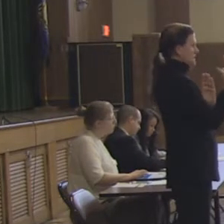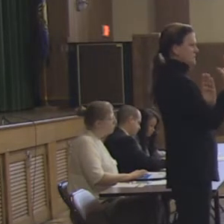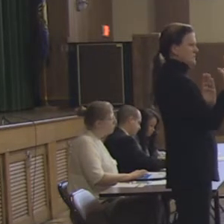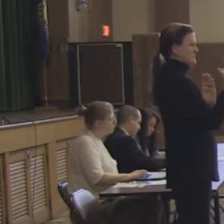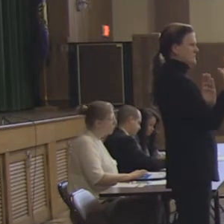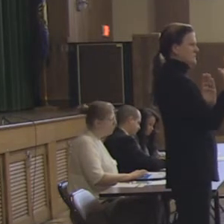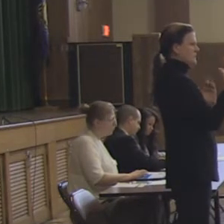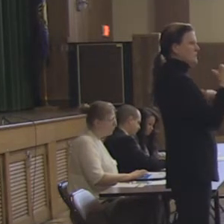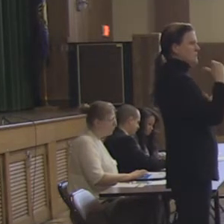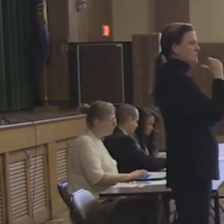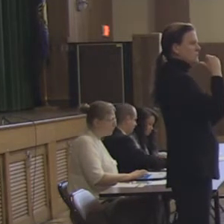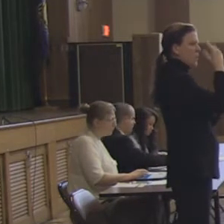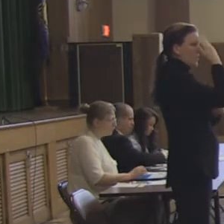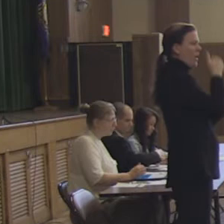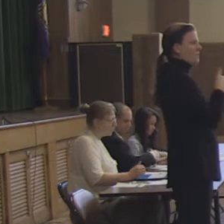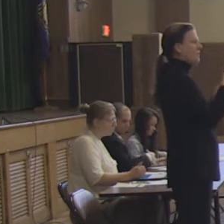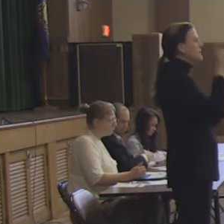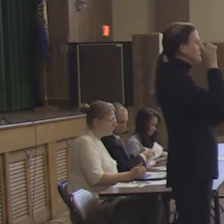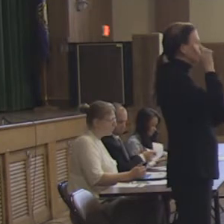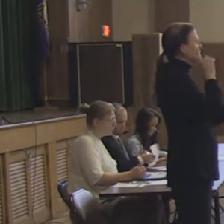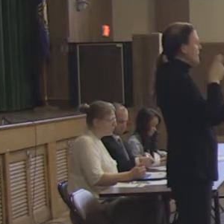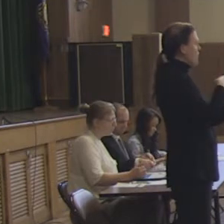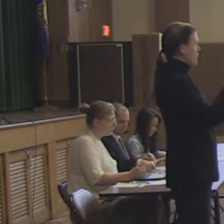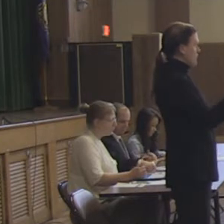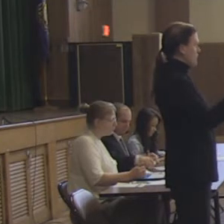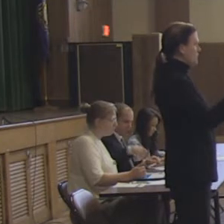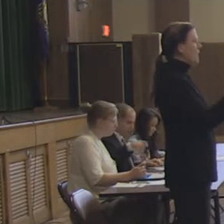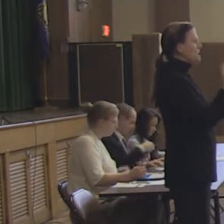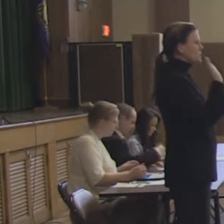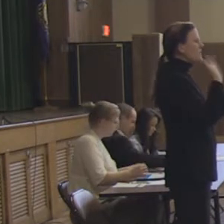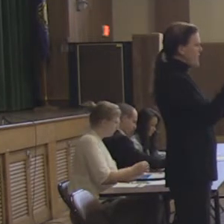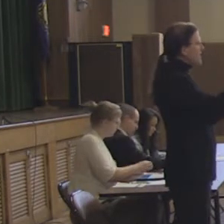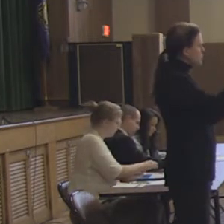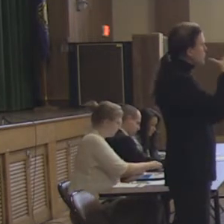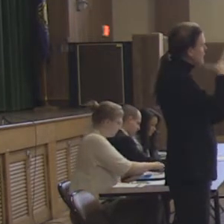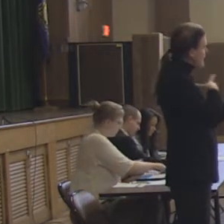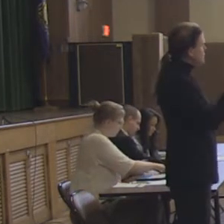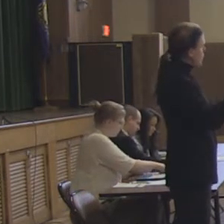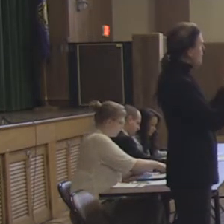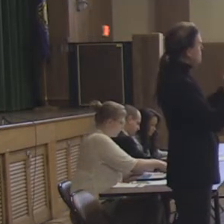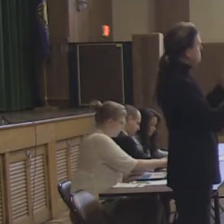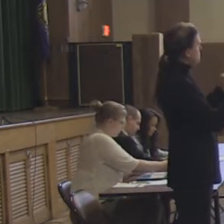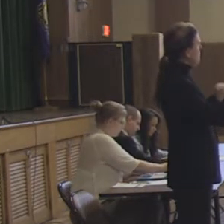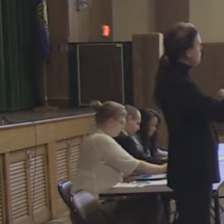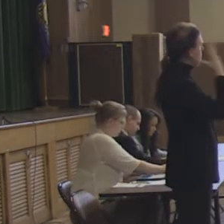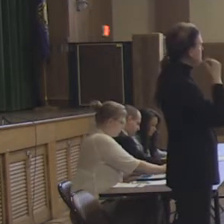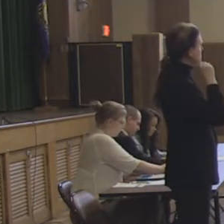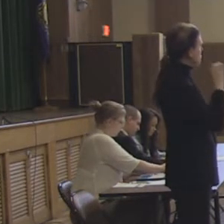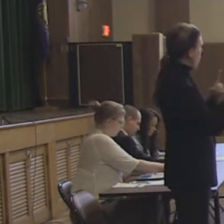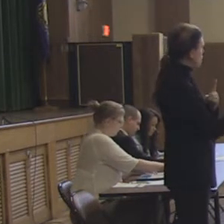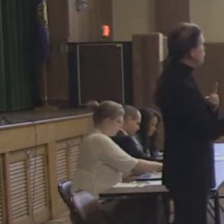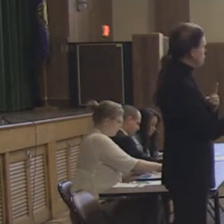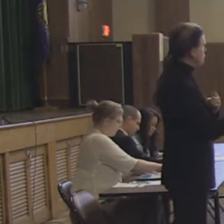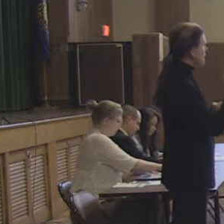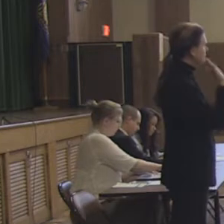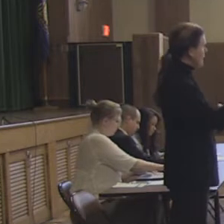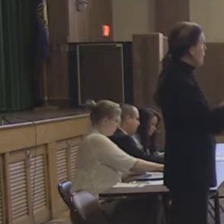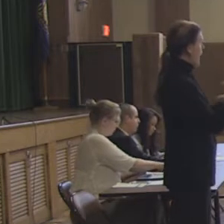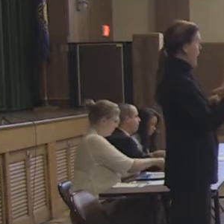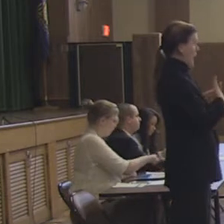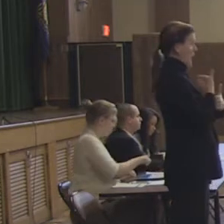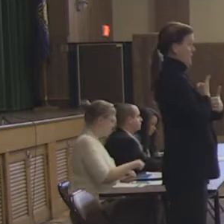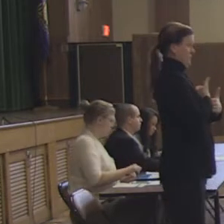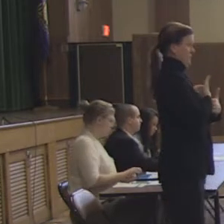always think about the deaf and hard of hearing. So I really thank those ladies who came up today to speak on that. I come before you as someone